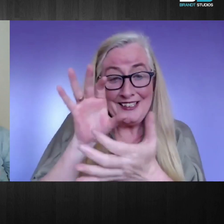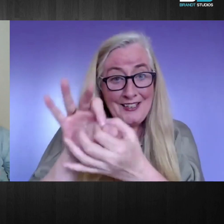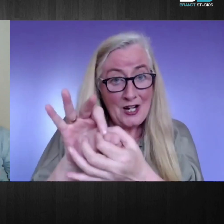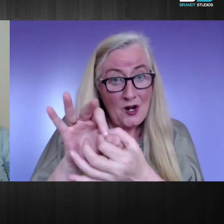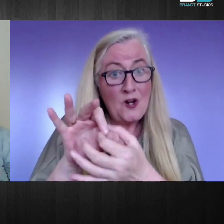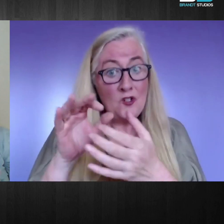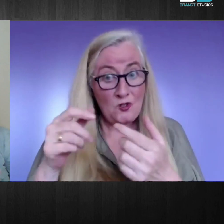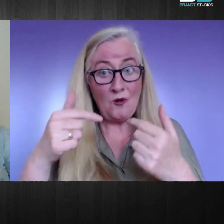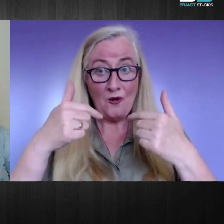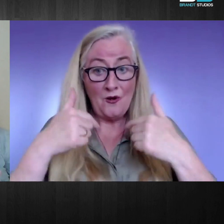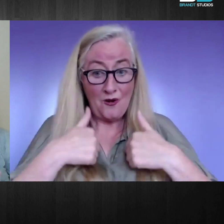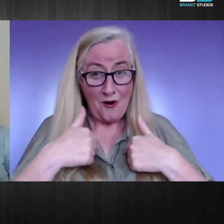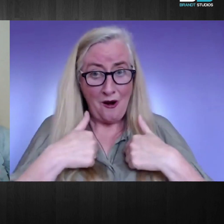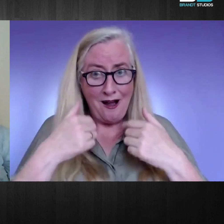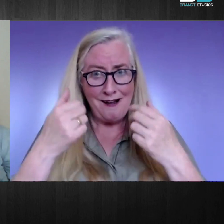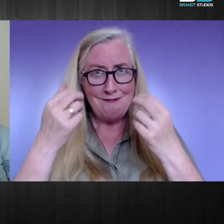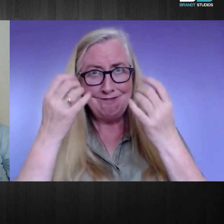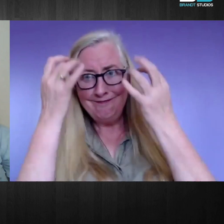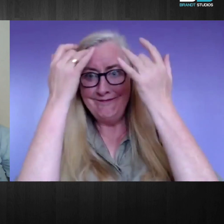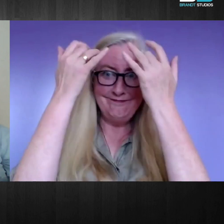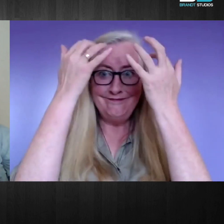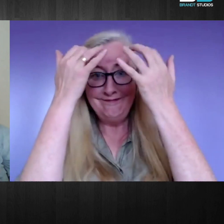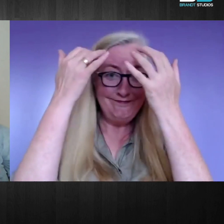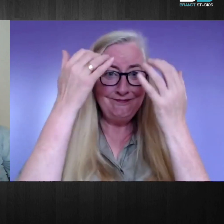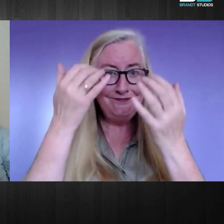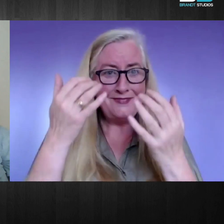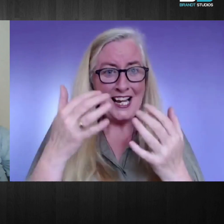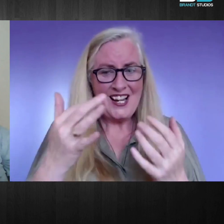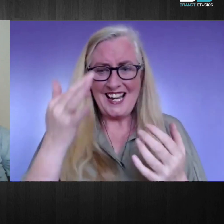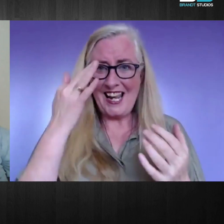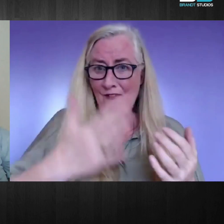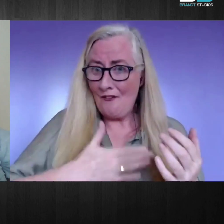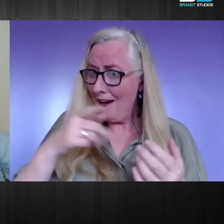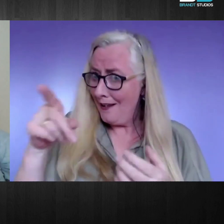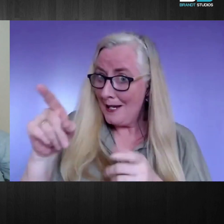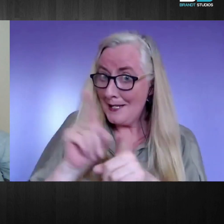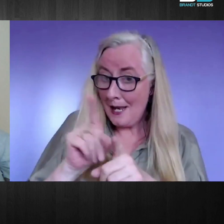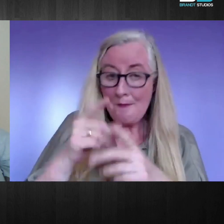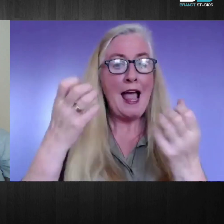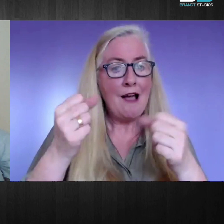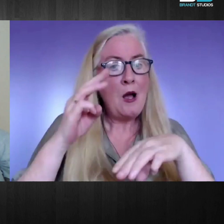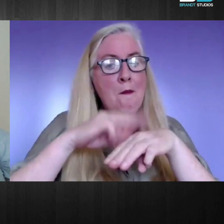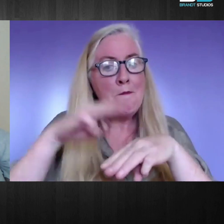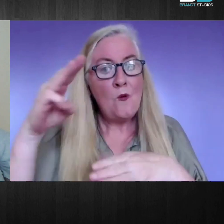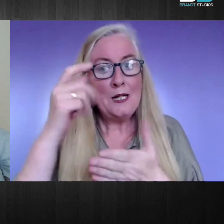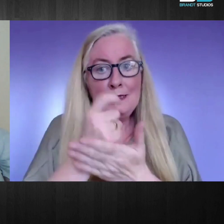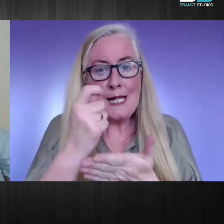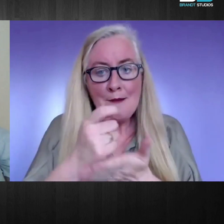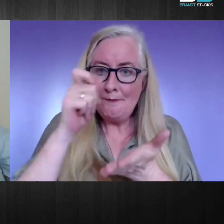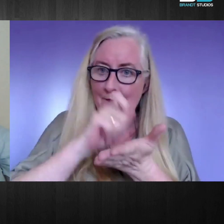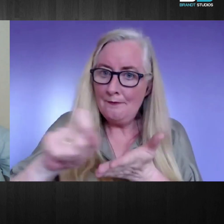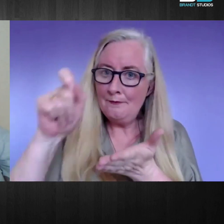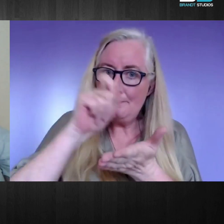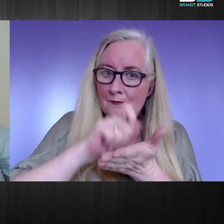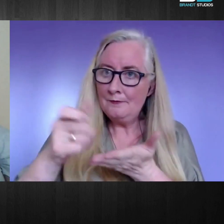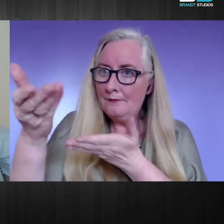with it lately. And, like, if you feel like a certain thing, it's kind of like you have more time to sit down and write down words that you want to